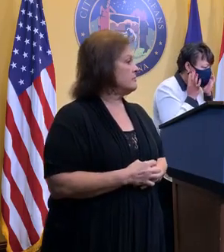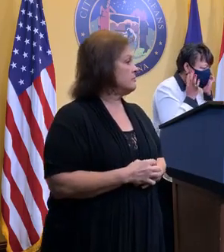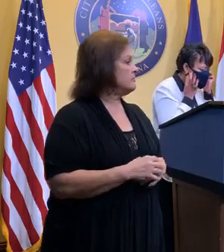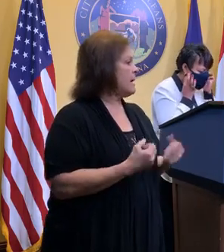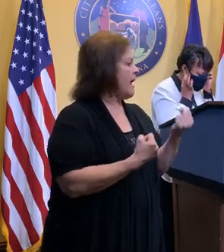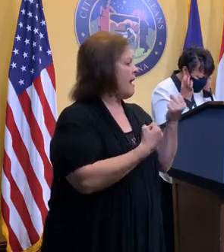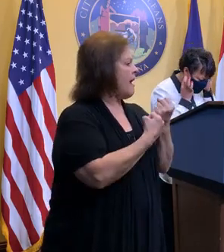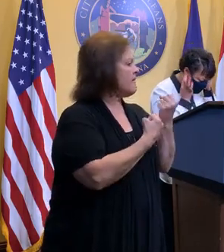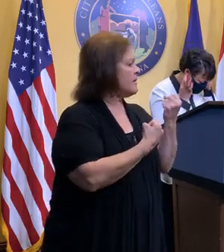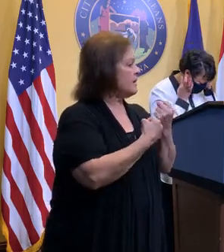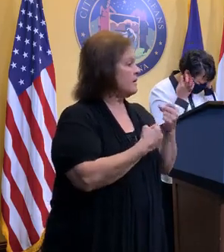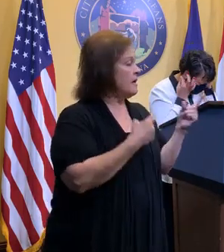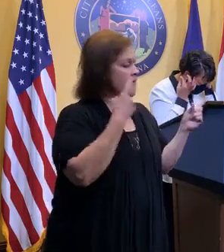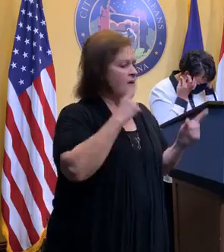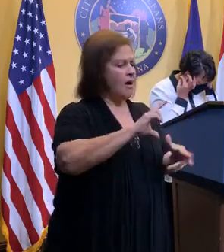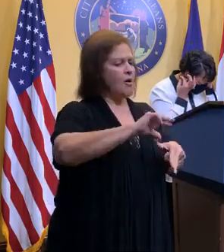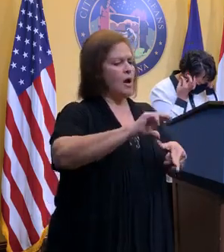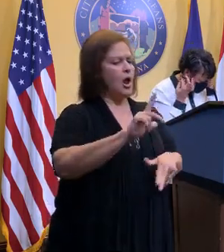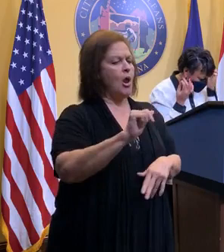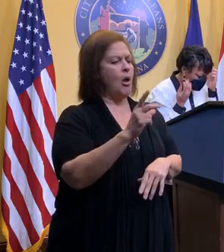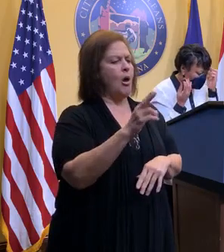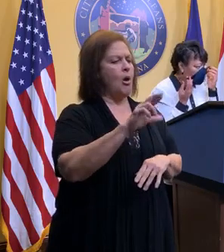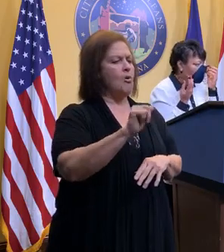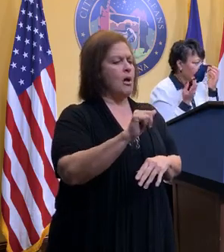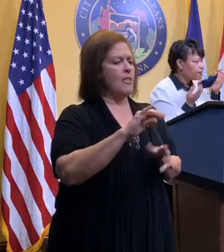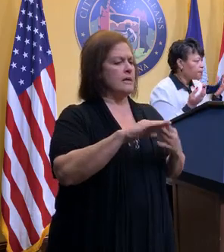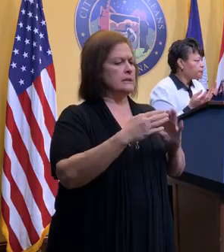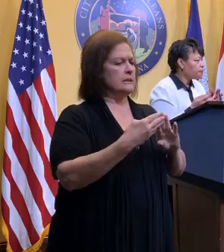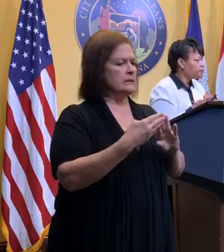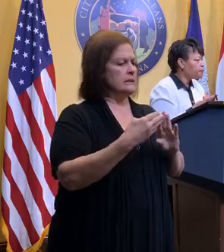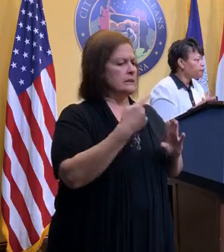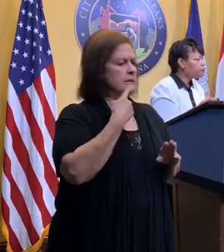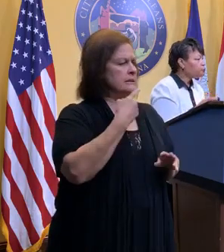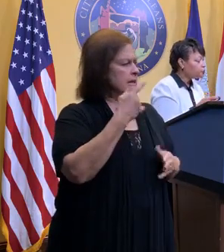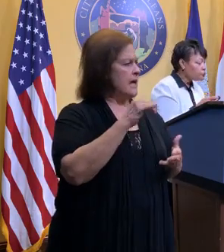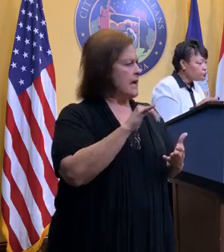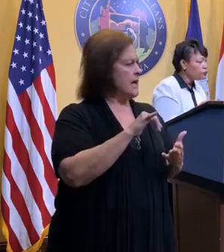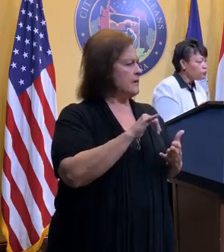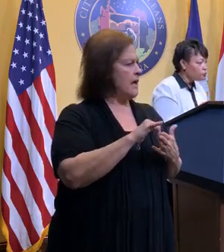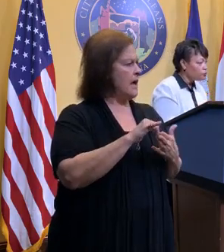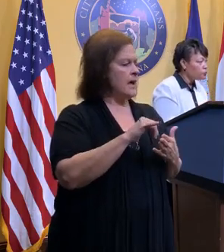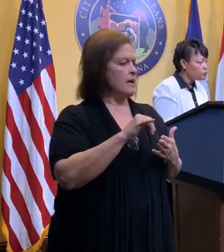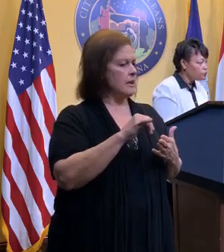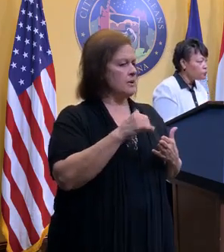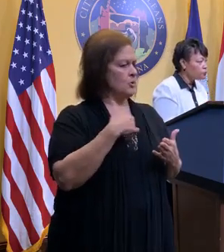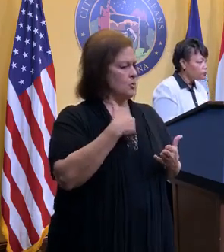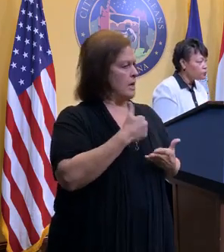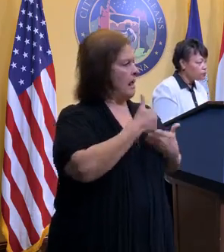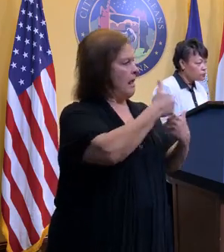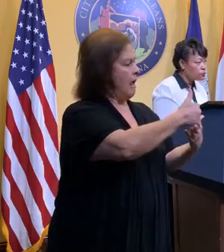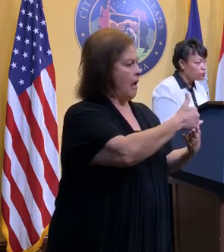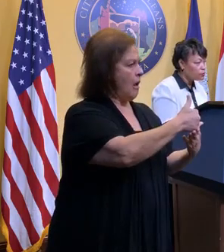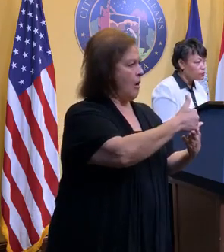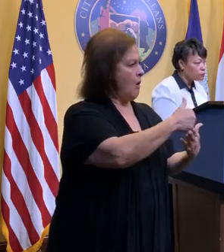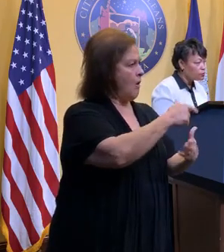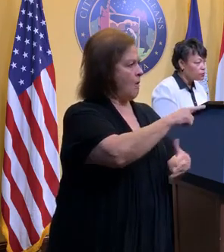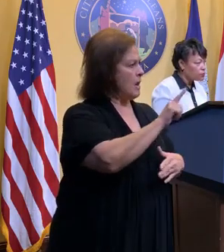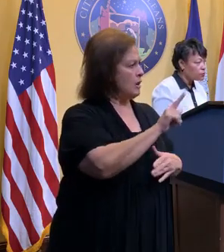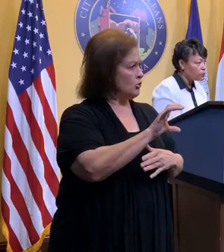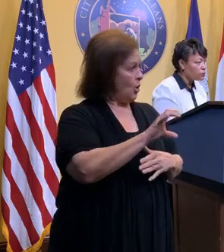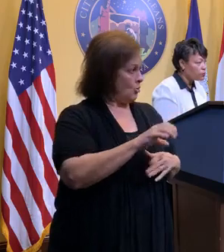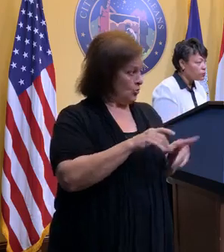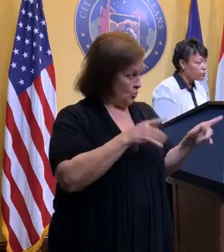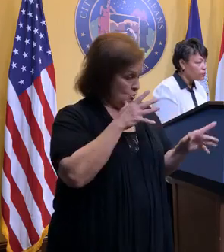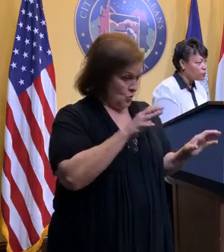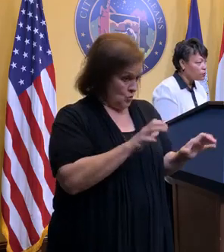Yeah. For Hurricane Laura, the city sent assets and help out to Southwest Louisiana. Are you guys in a position to do the same thing